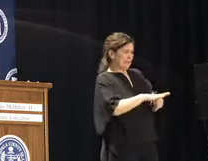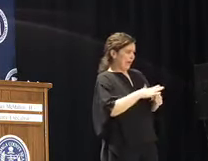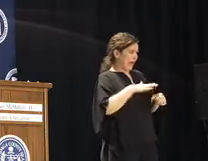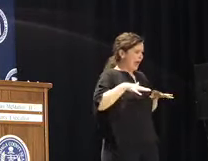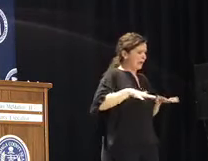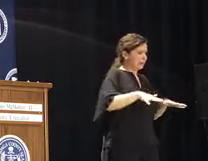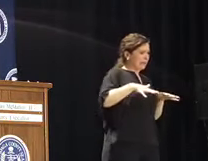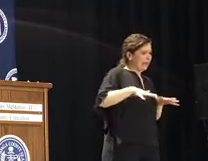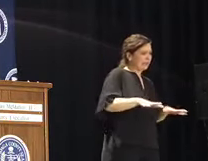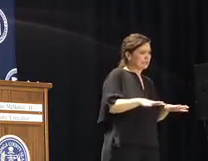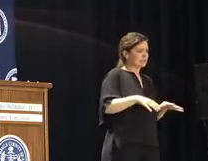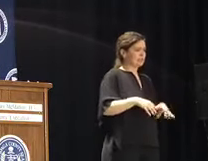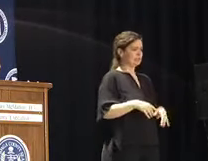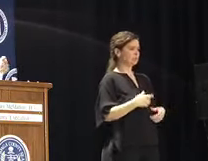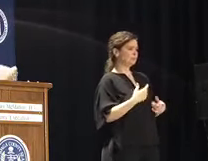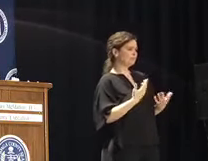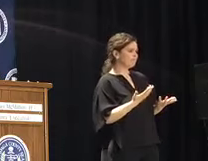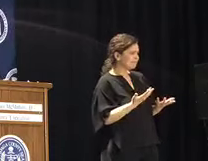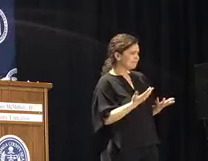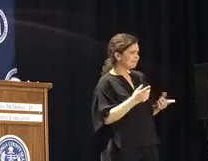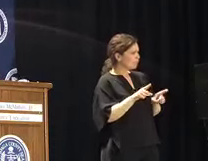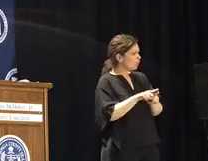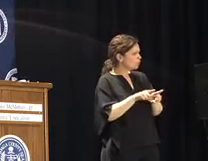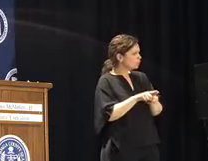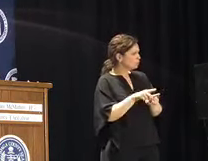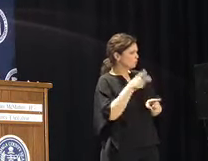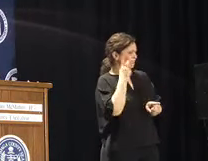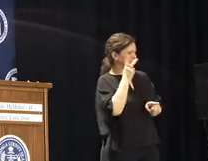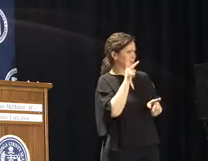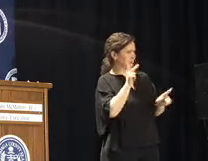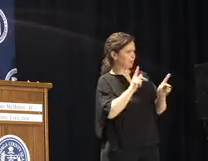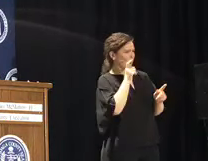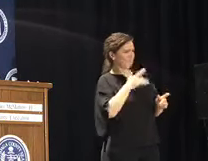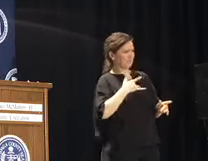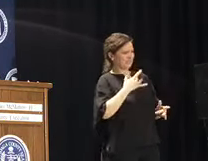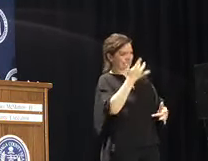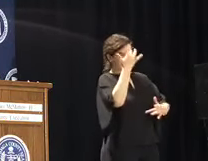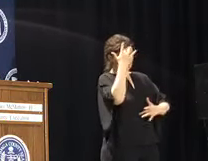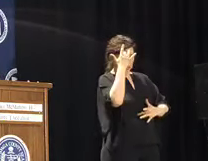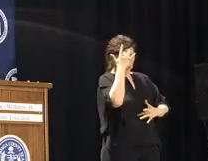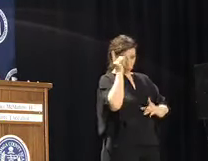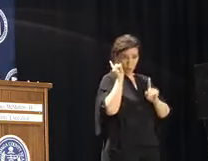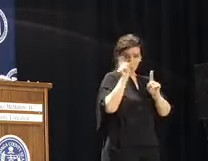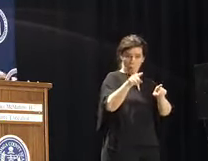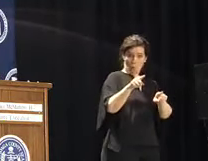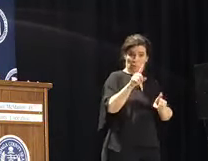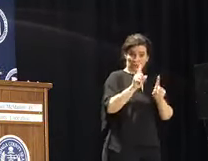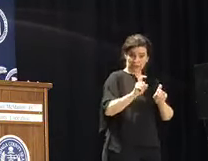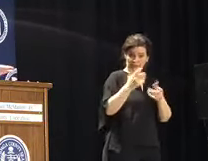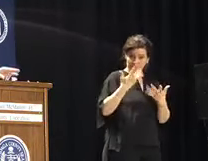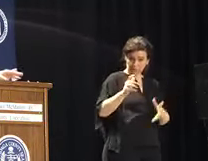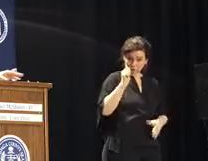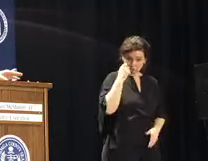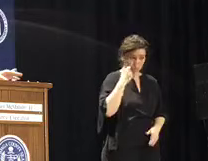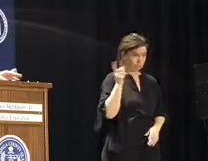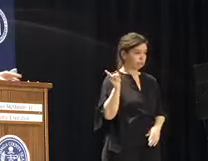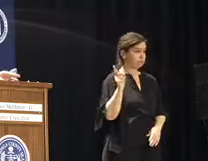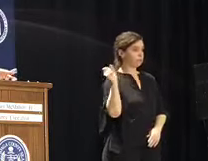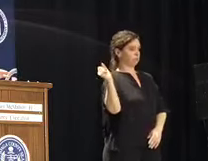testing, are those still in a positive direction? They are. We've seen 5 straight days